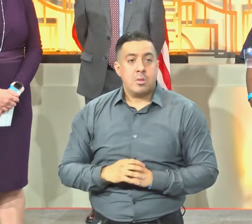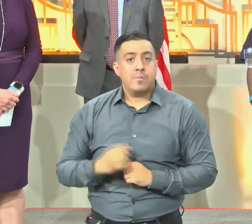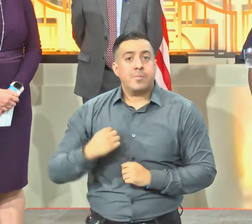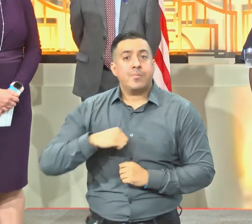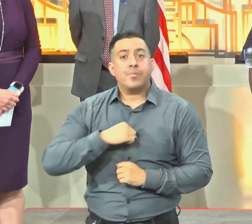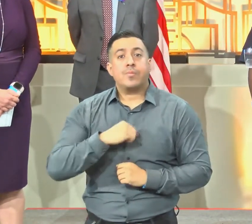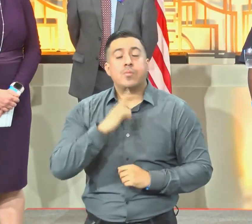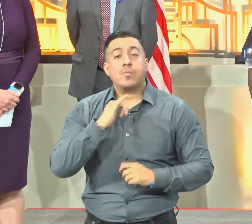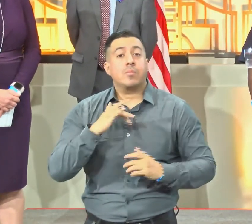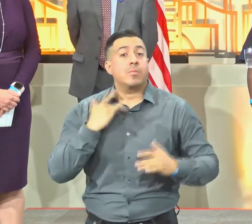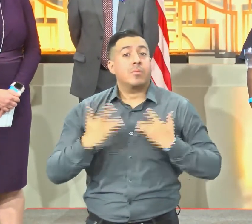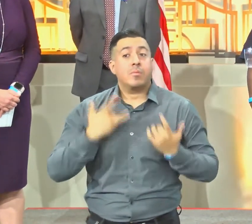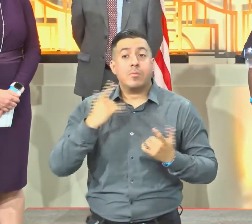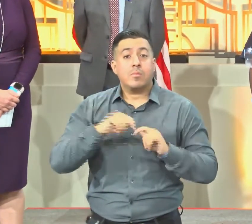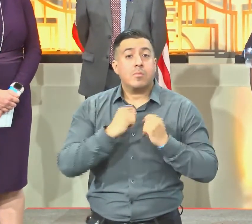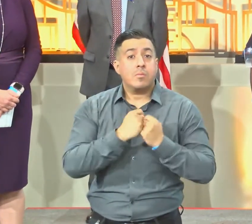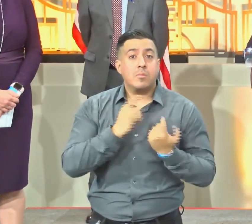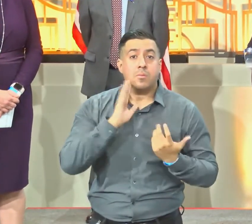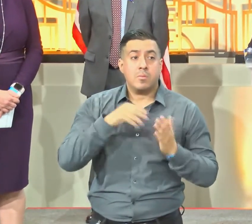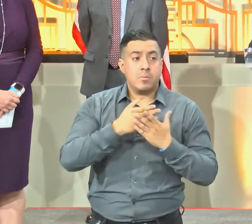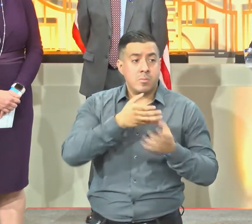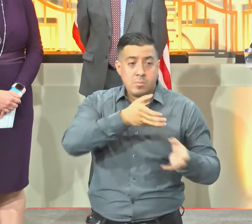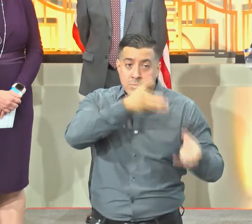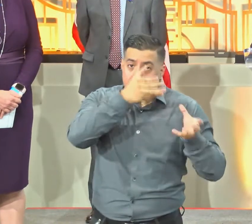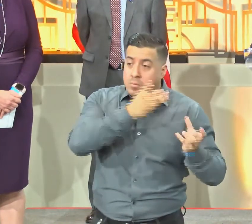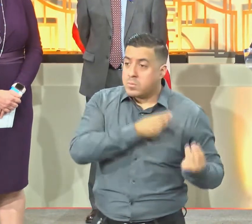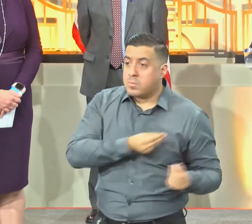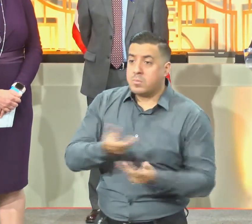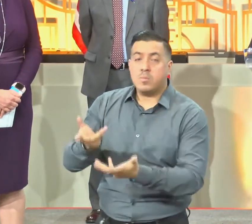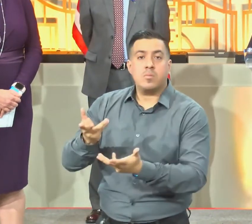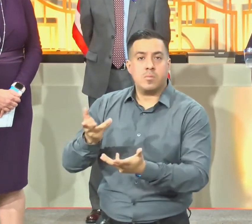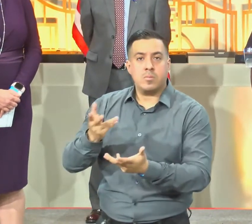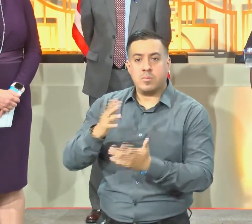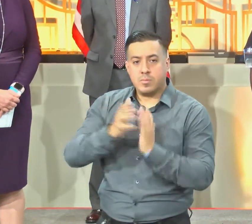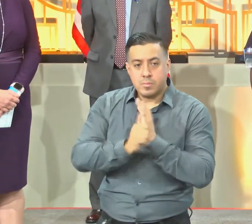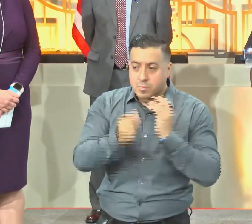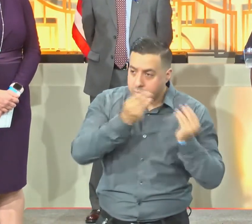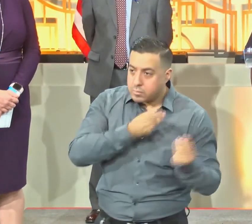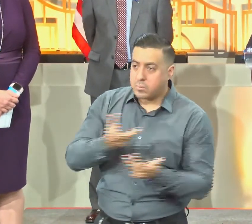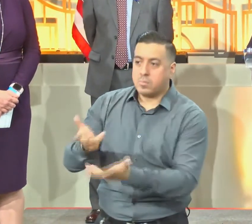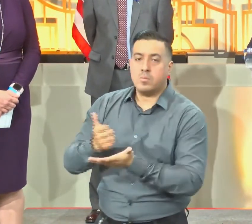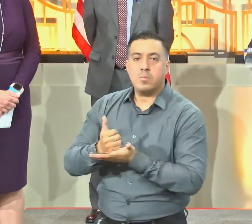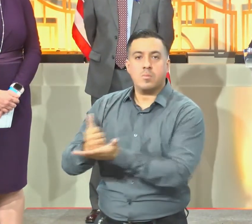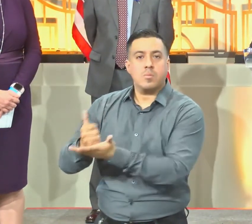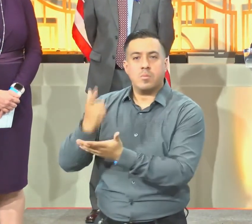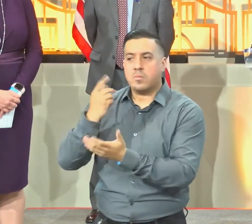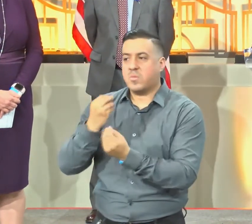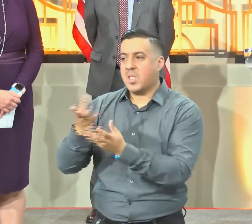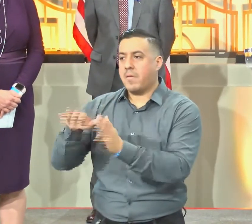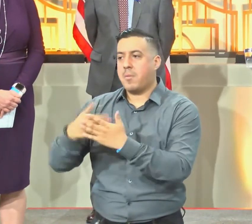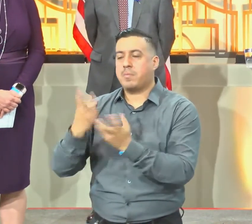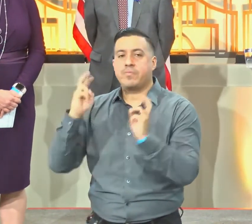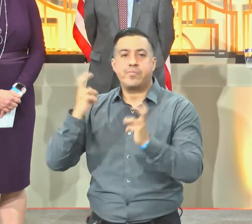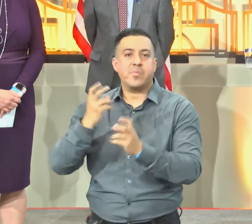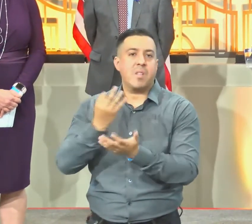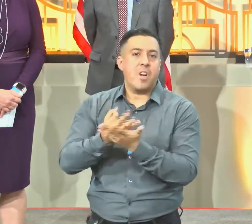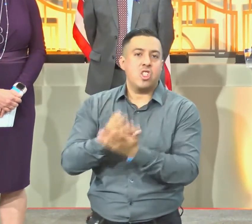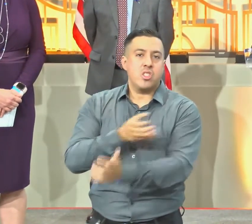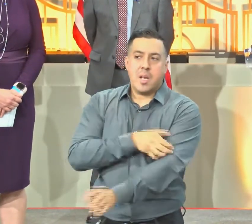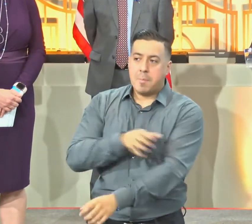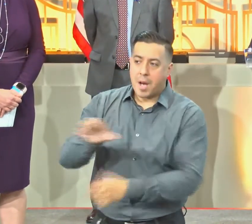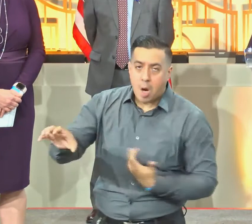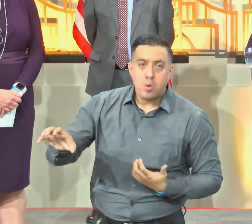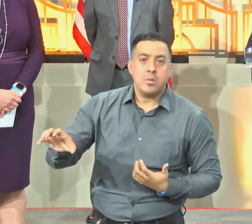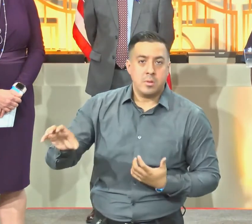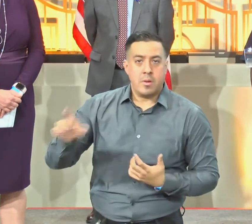are excited as a team to bring our knowledge, experience, and skills to the Maker Collective, to present financial empowerment and employment opportunities